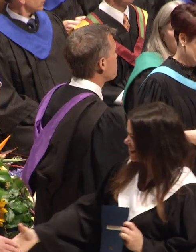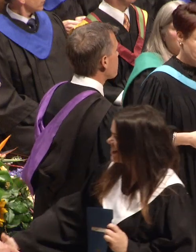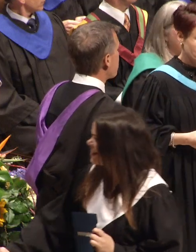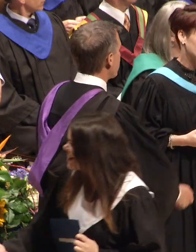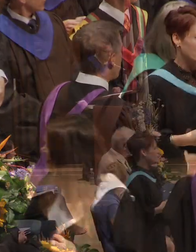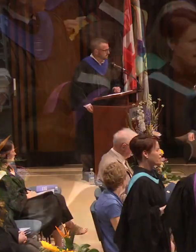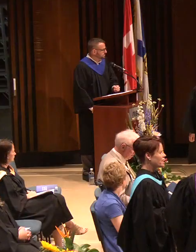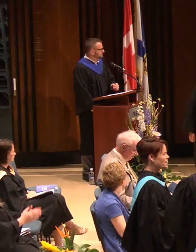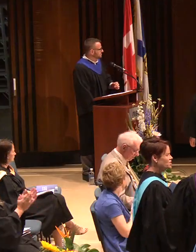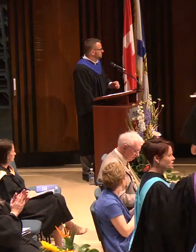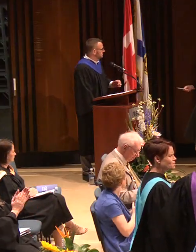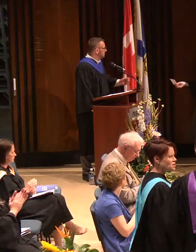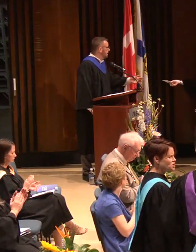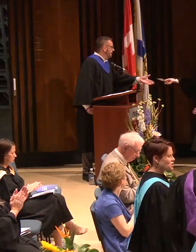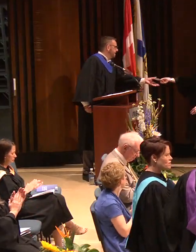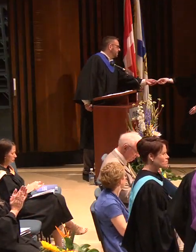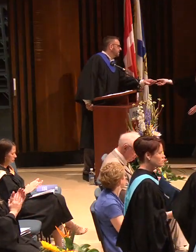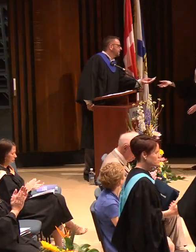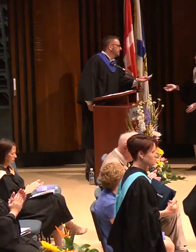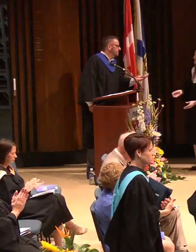Angela Duhart.